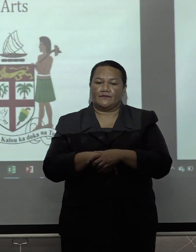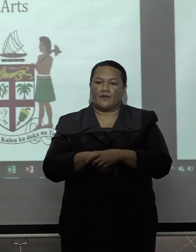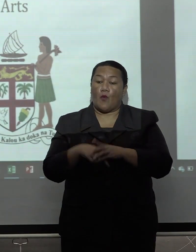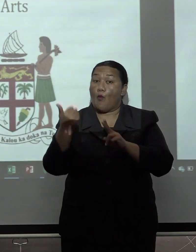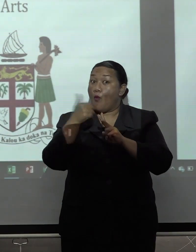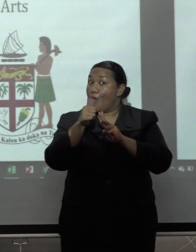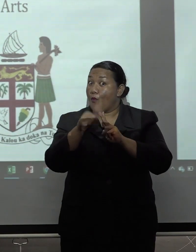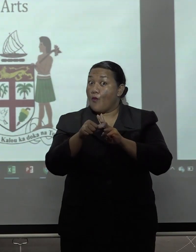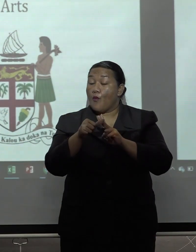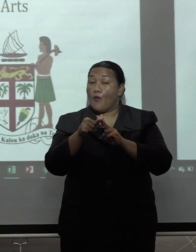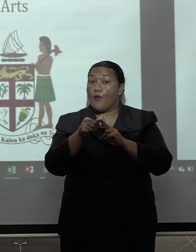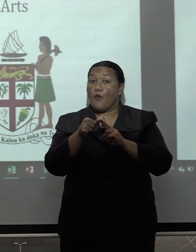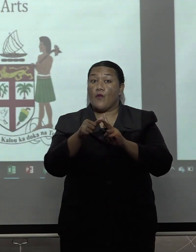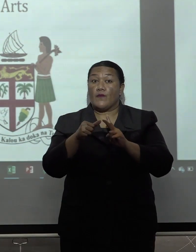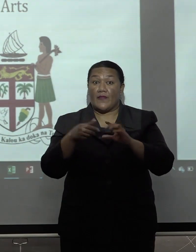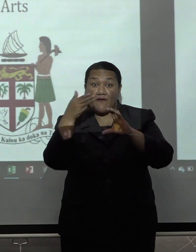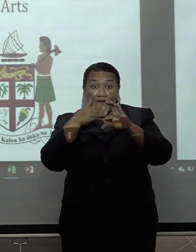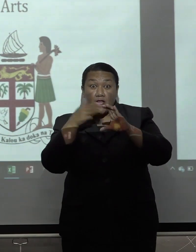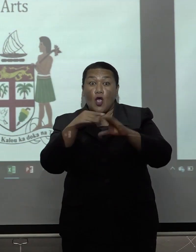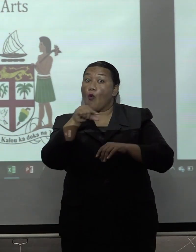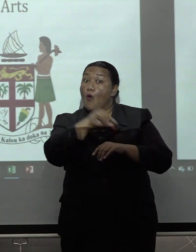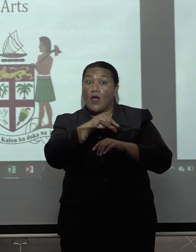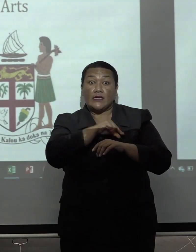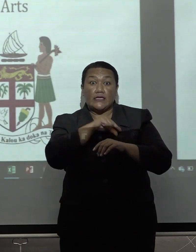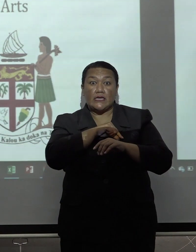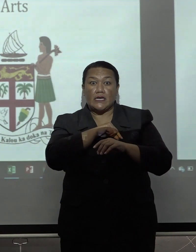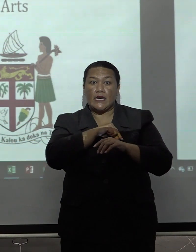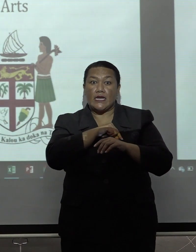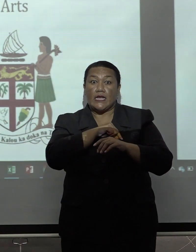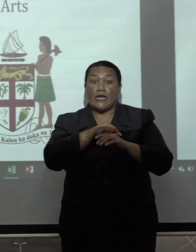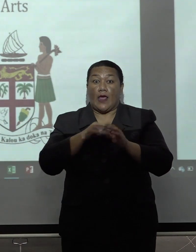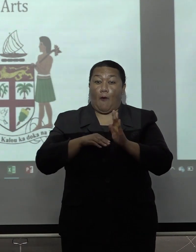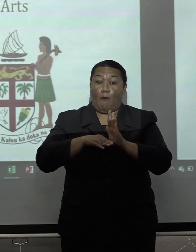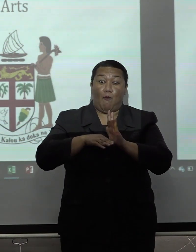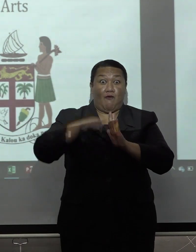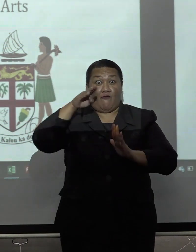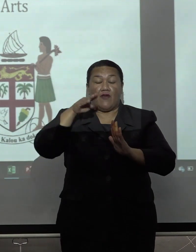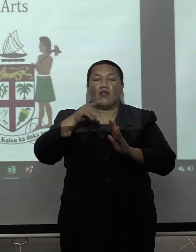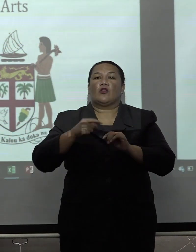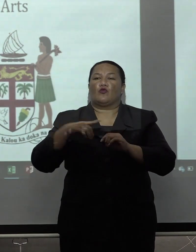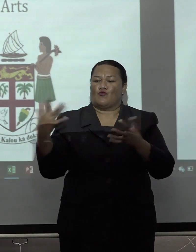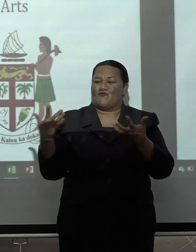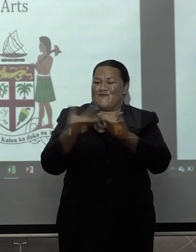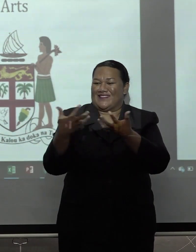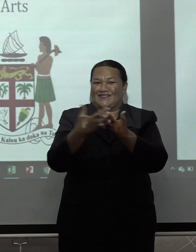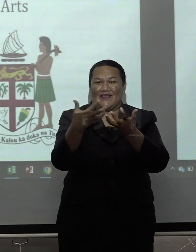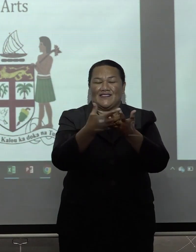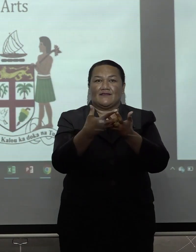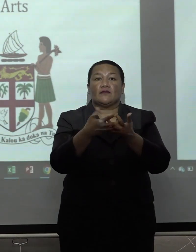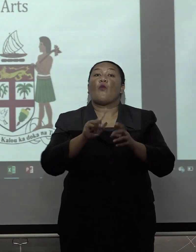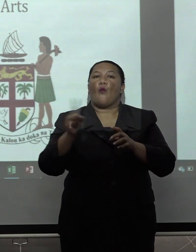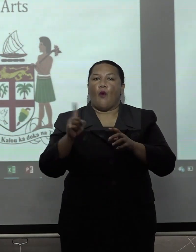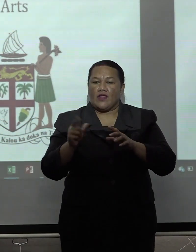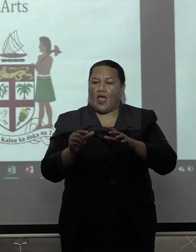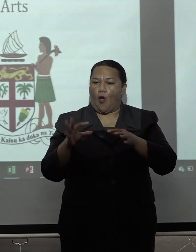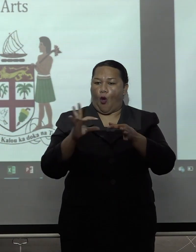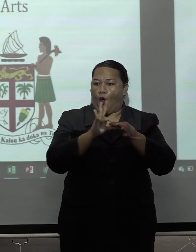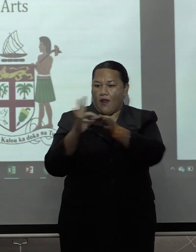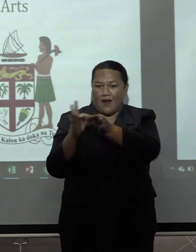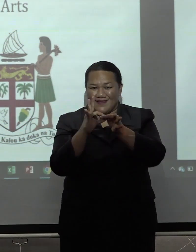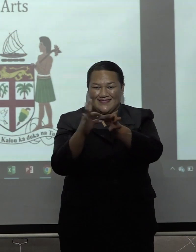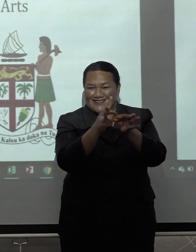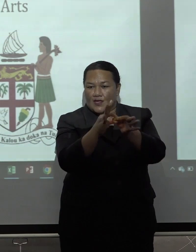also the video quality will be optimized to suit the different connection types that different